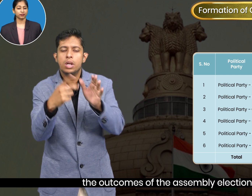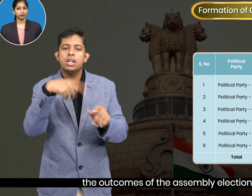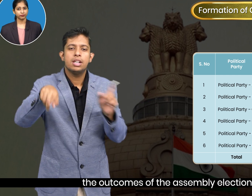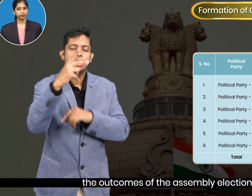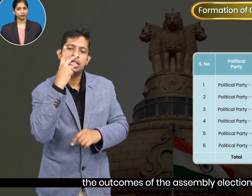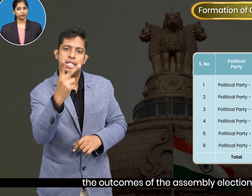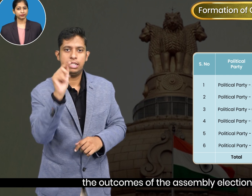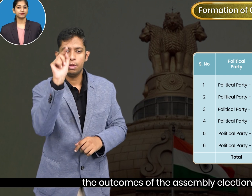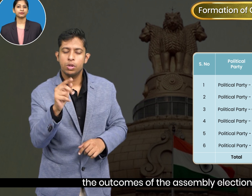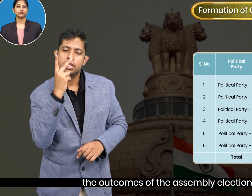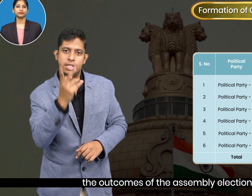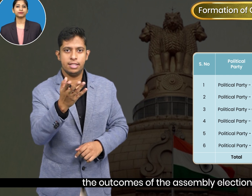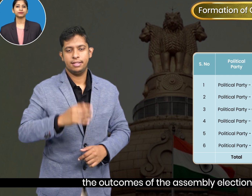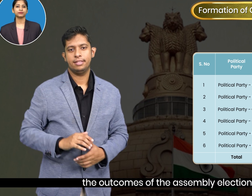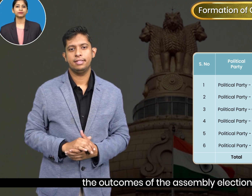election.